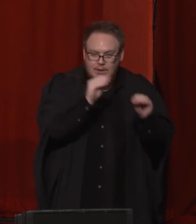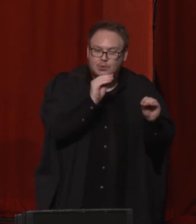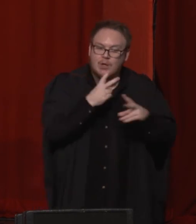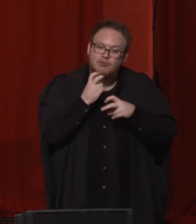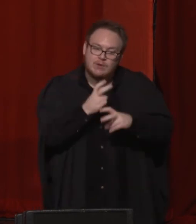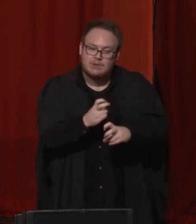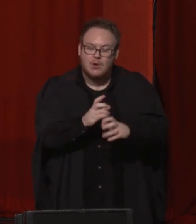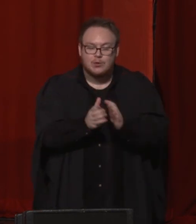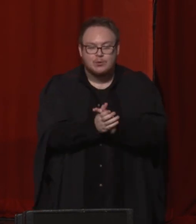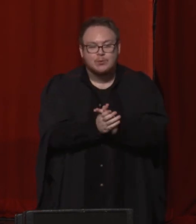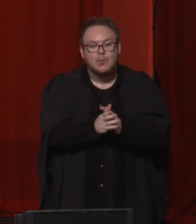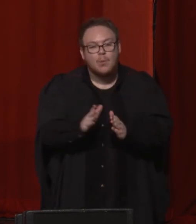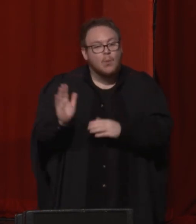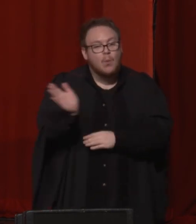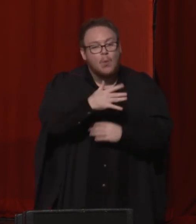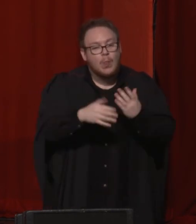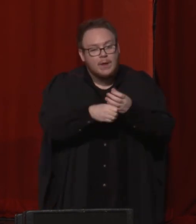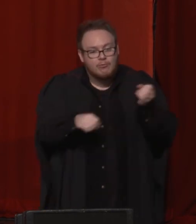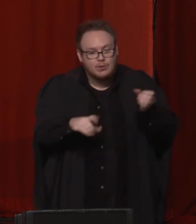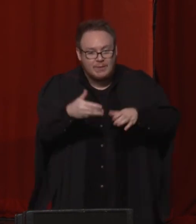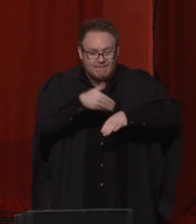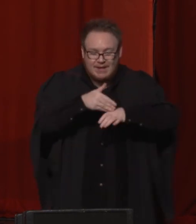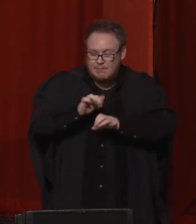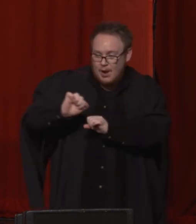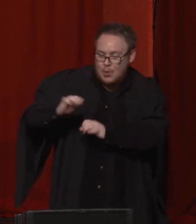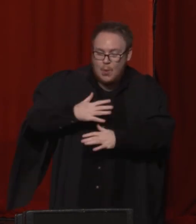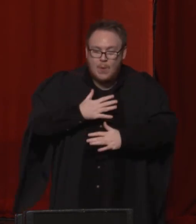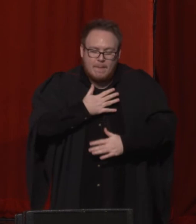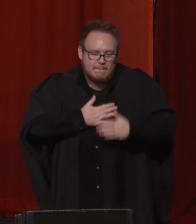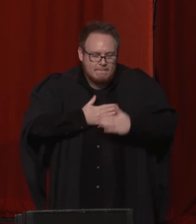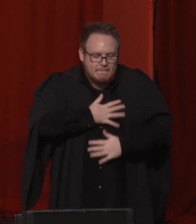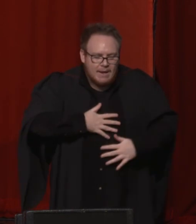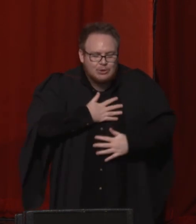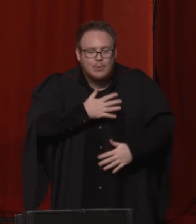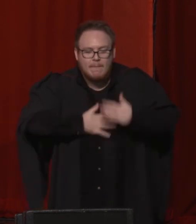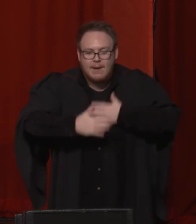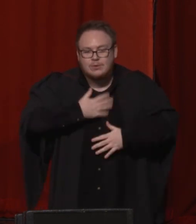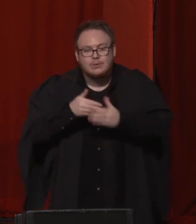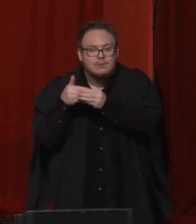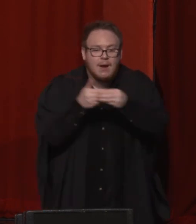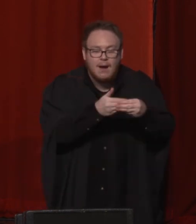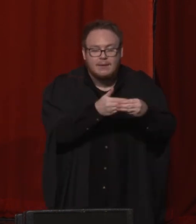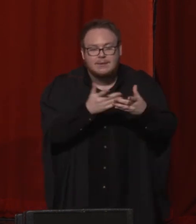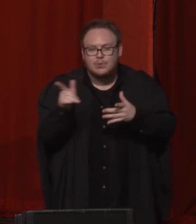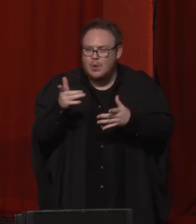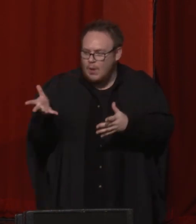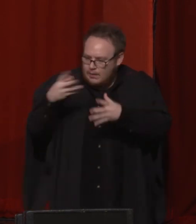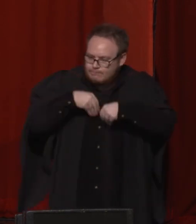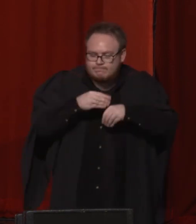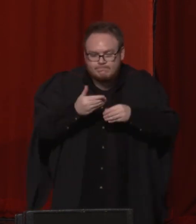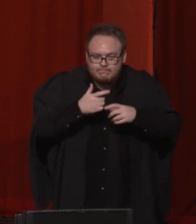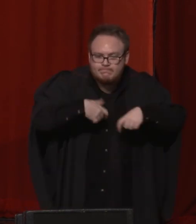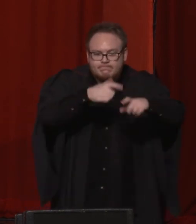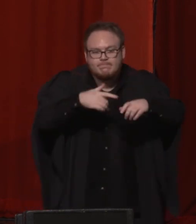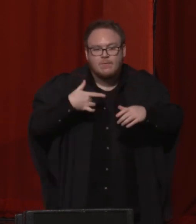Every graduate in this hall has been affected by your passion, patience, and guidance. We will carry that with us for a lifetime, and